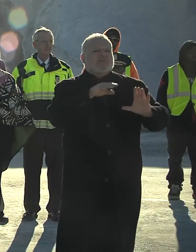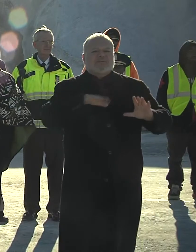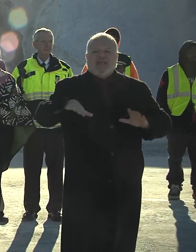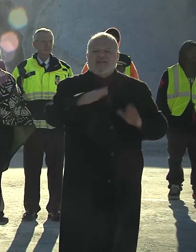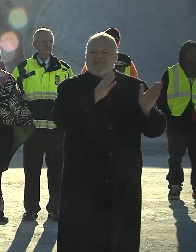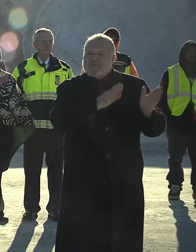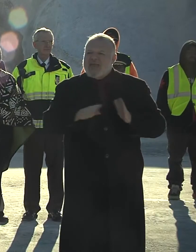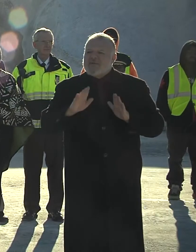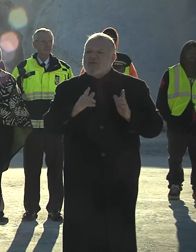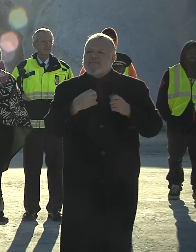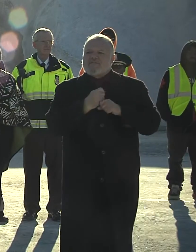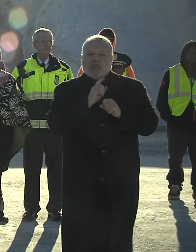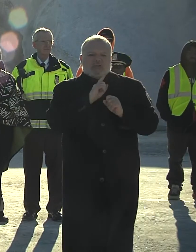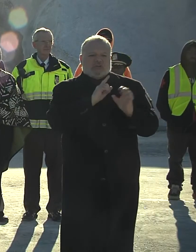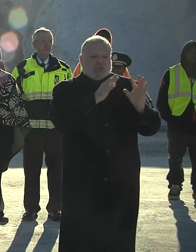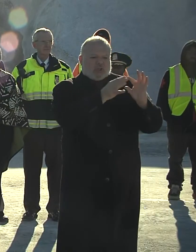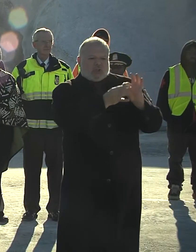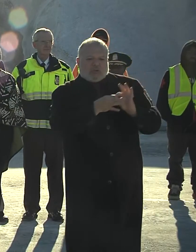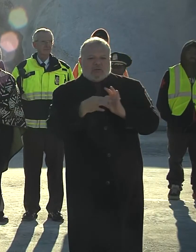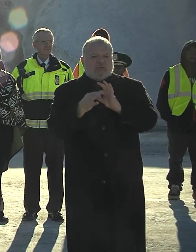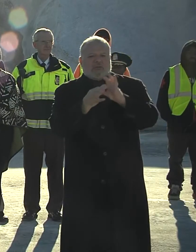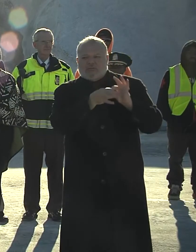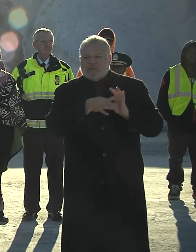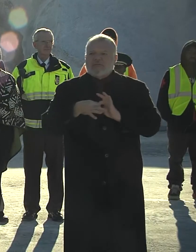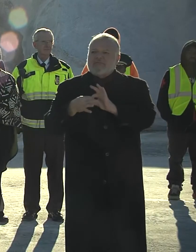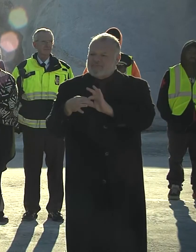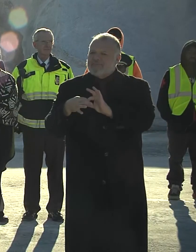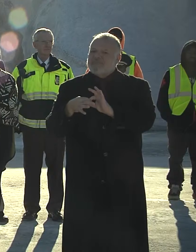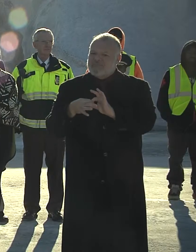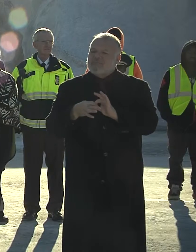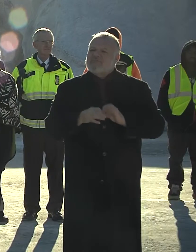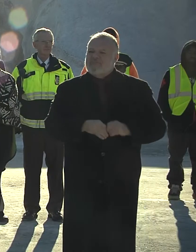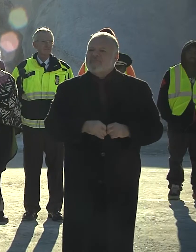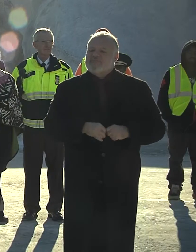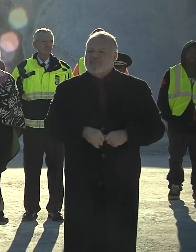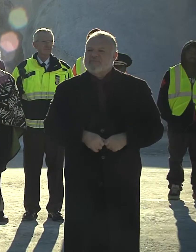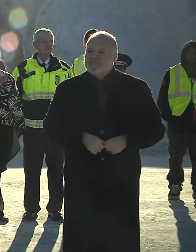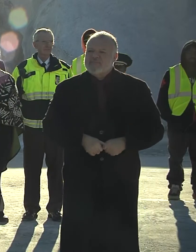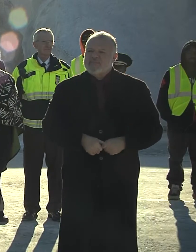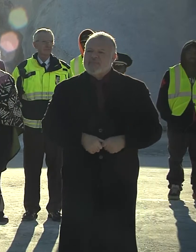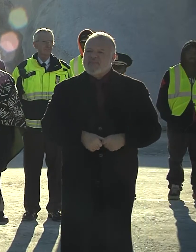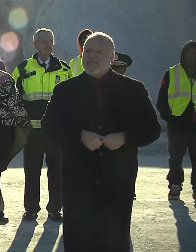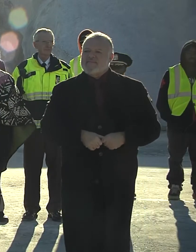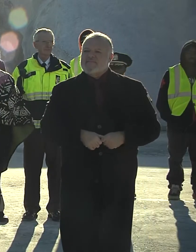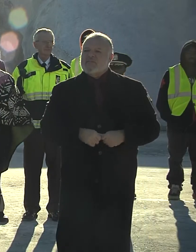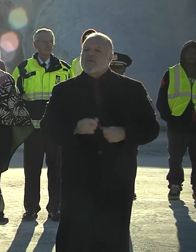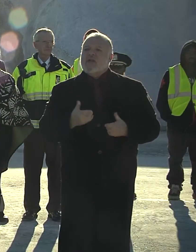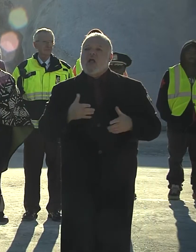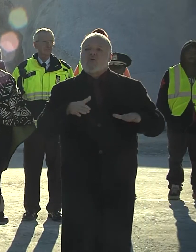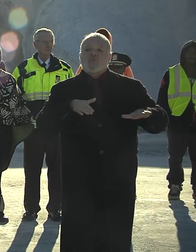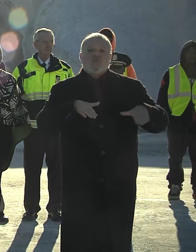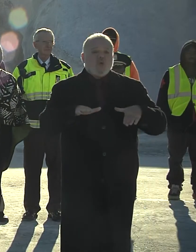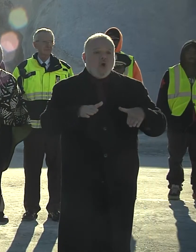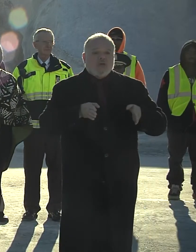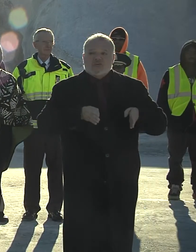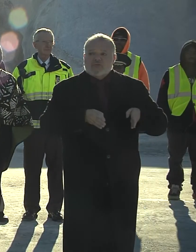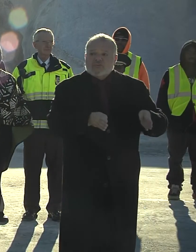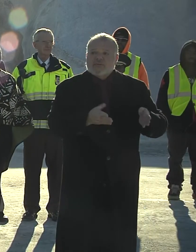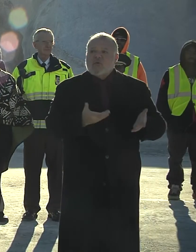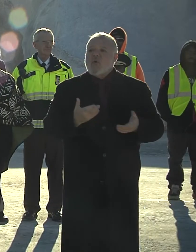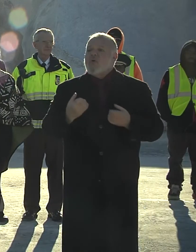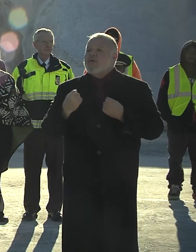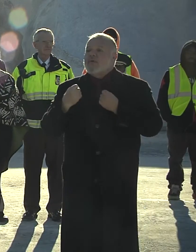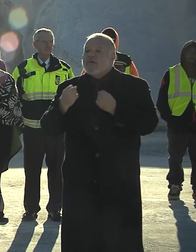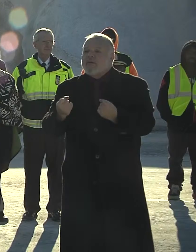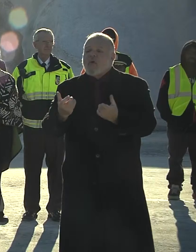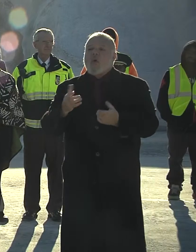or challenges in years past. Whether you walk, take the bus, bike, or drive, we want winter travel to be safe